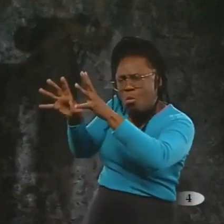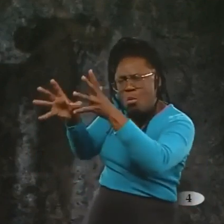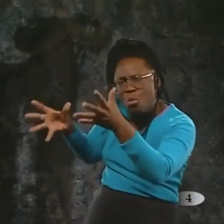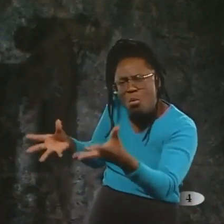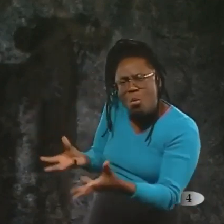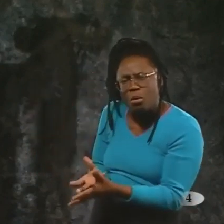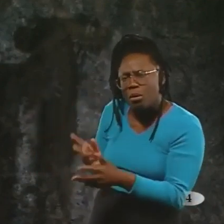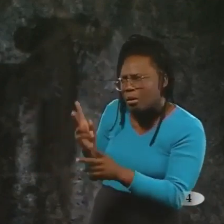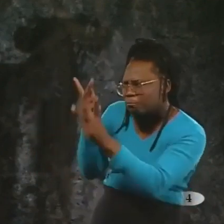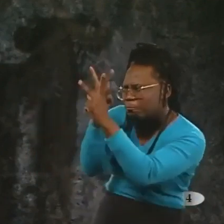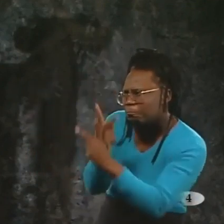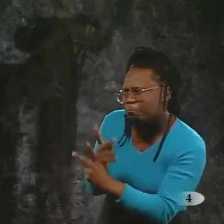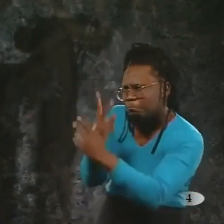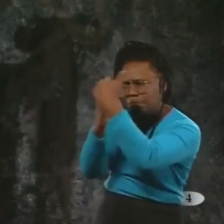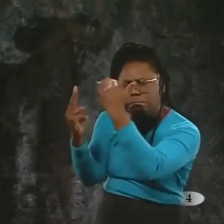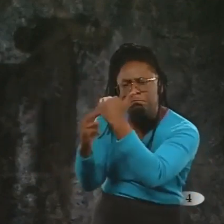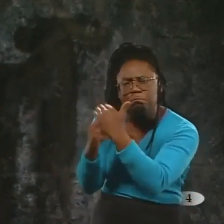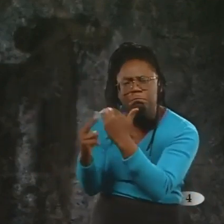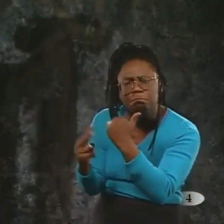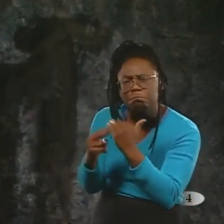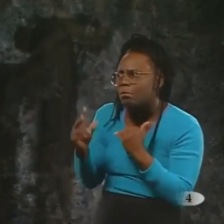Let your eyes be flexible in seeing the word as a whole.